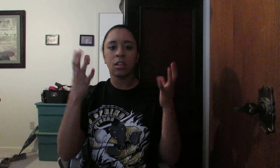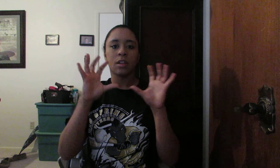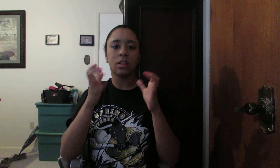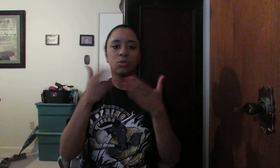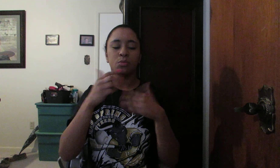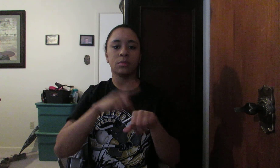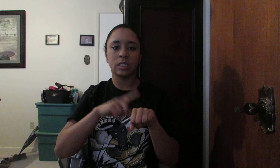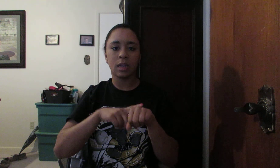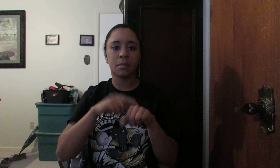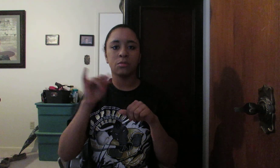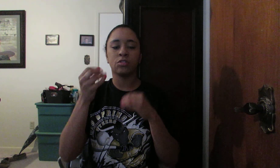time just presenting.